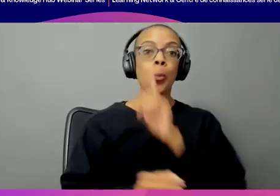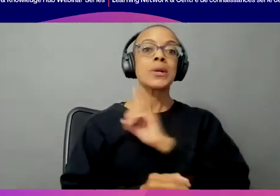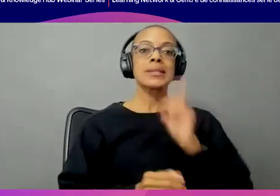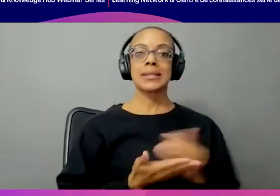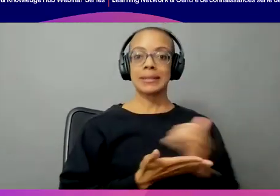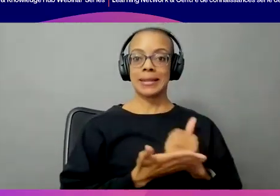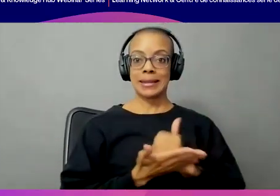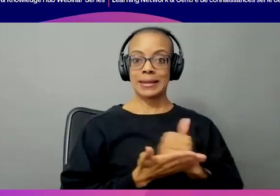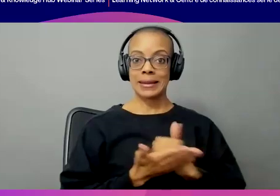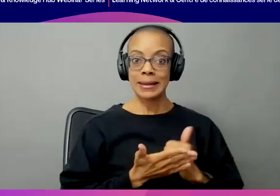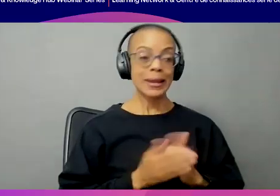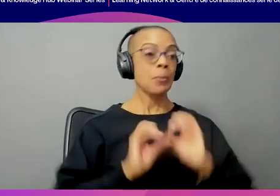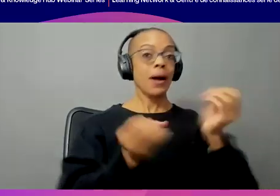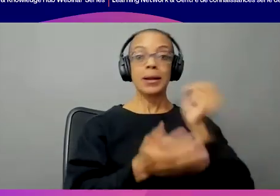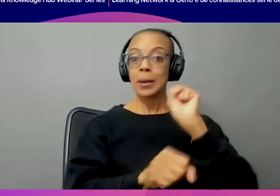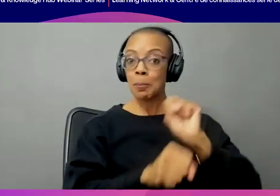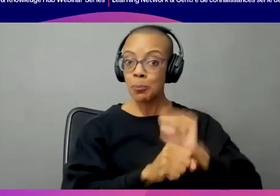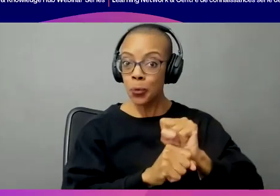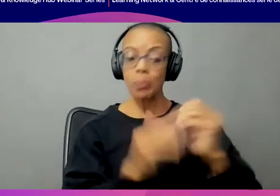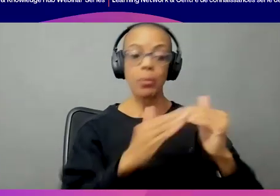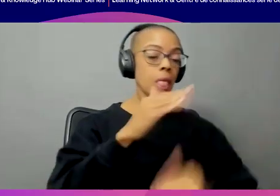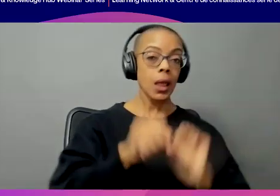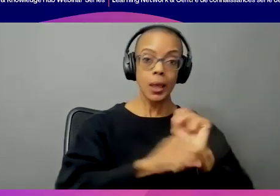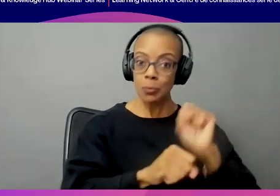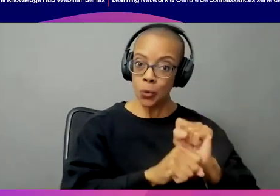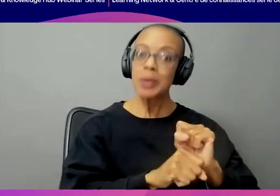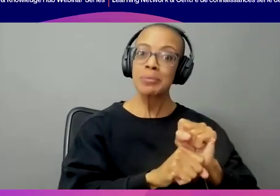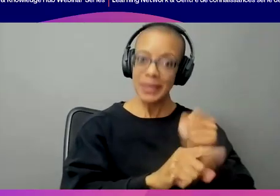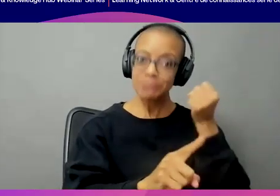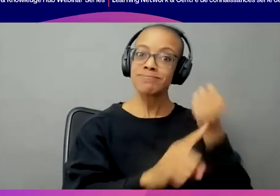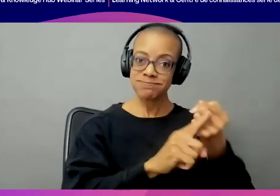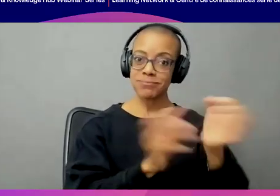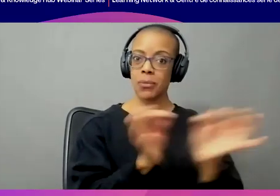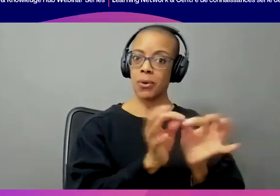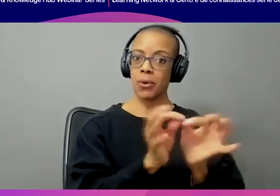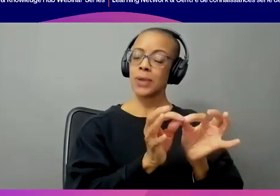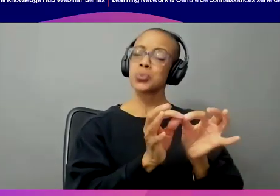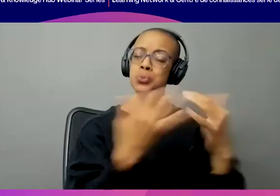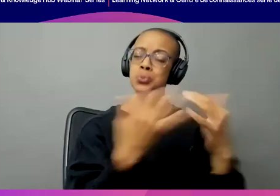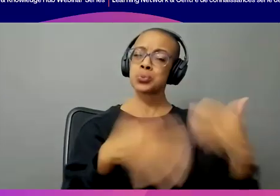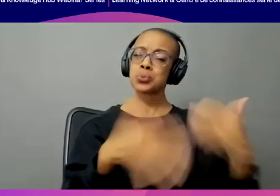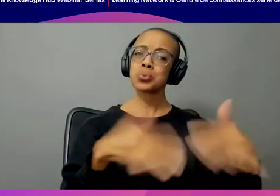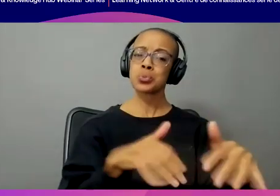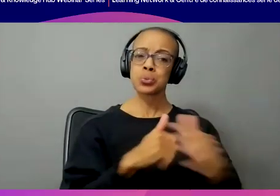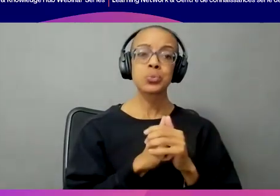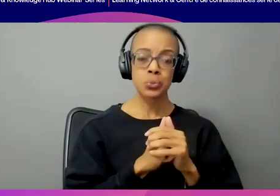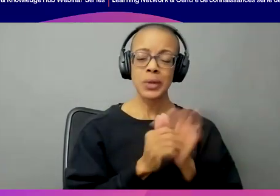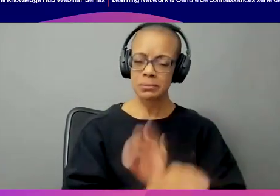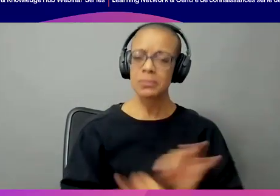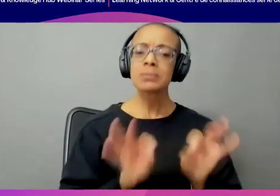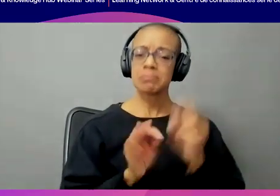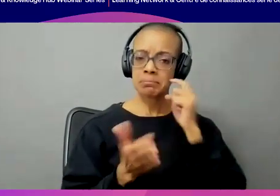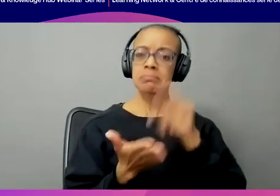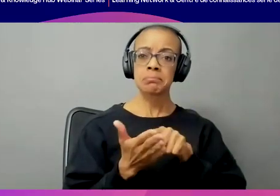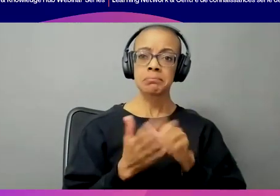more unemployment and underemployment. So the issues of cost are actually extremely important in all